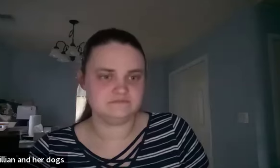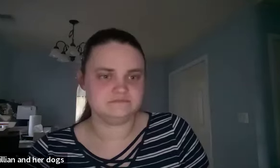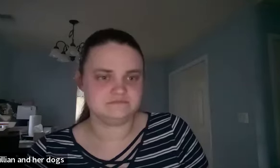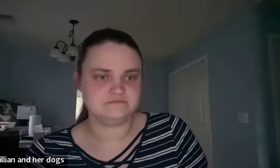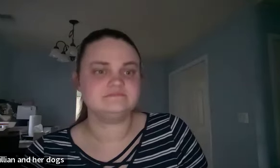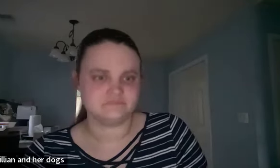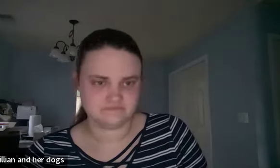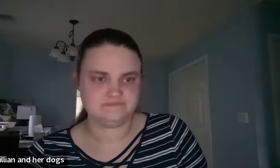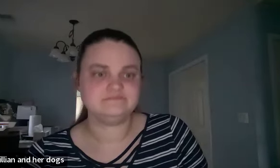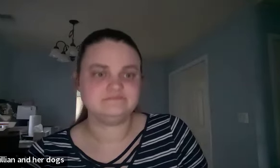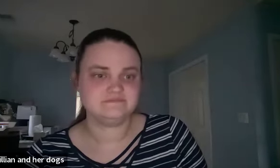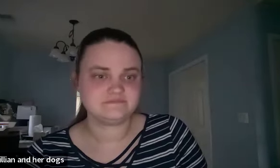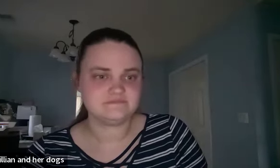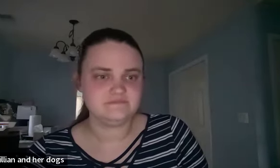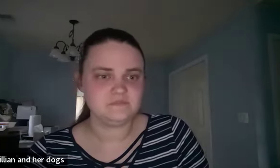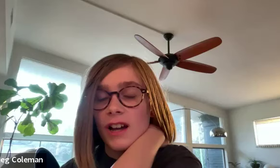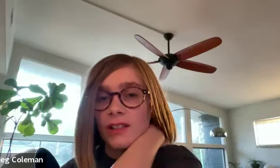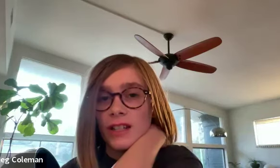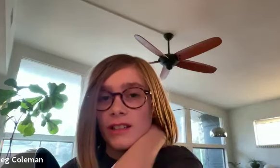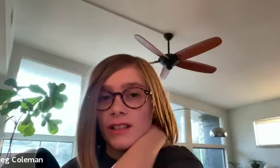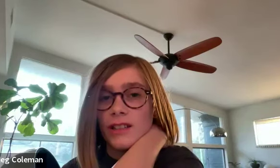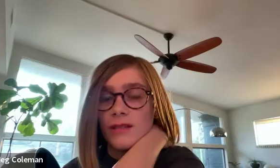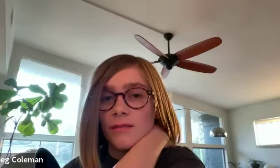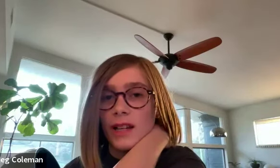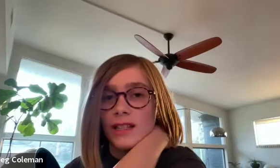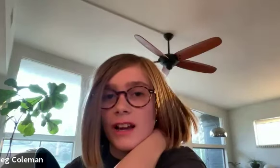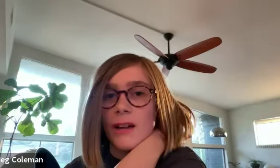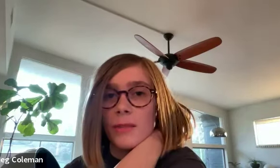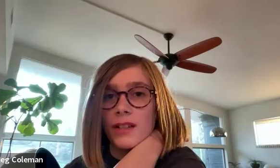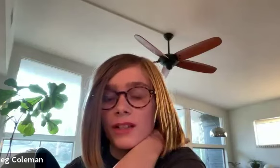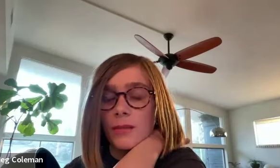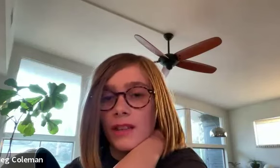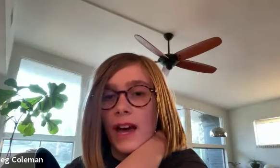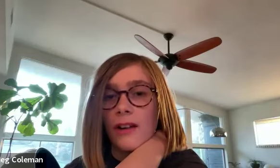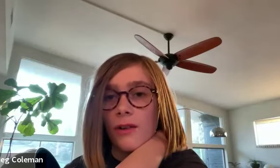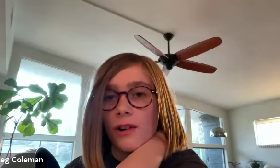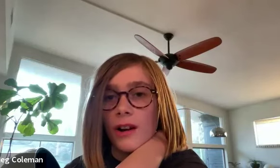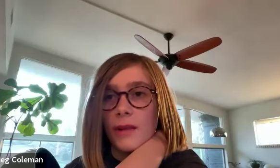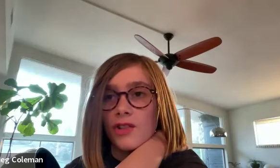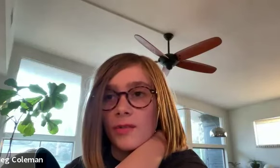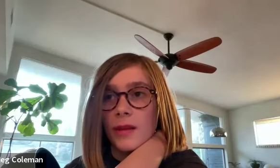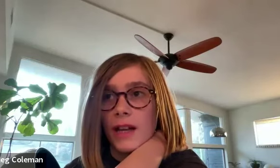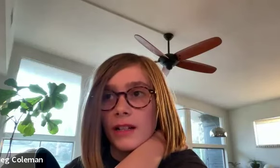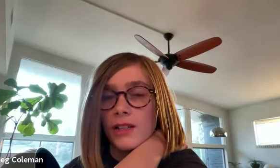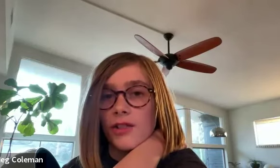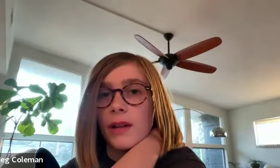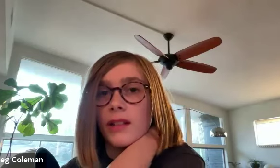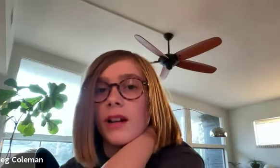red-green colorblind. So if any color gets mixed up, it could be that, or I might just be bad at describing the